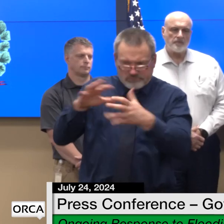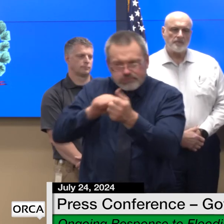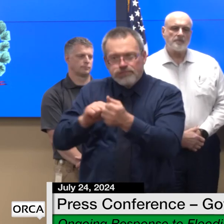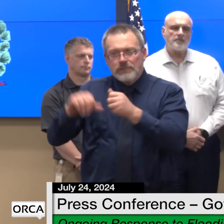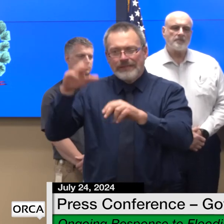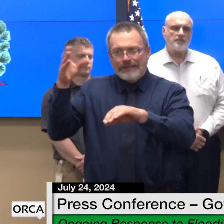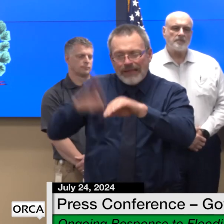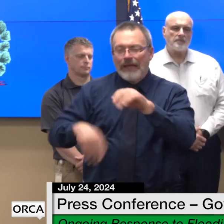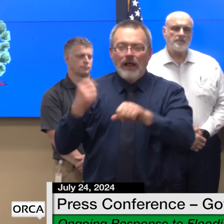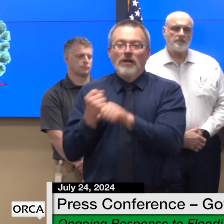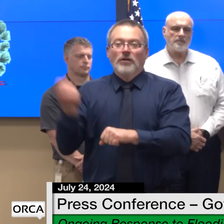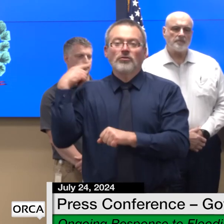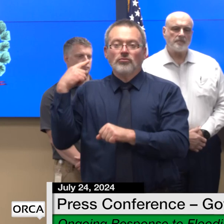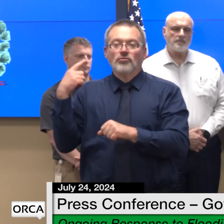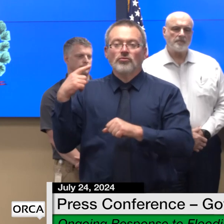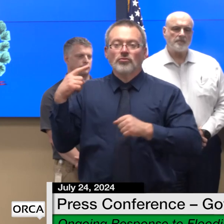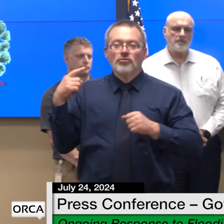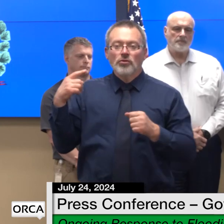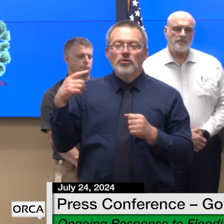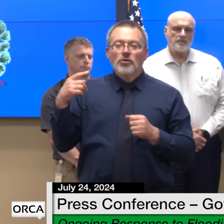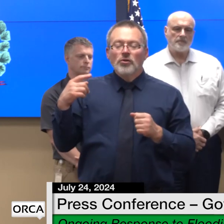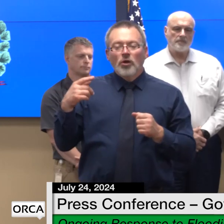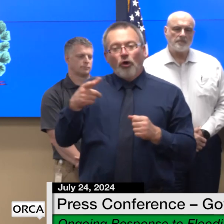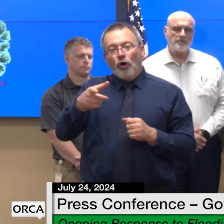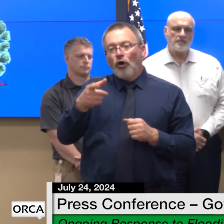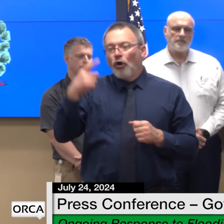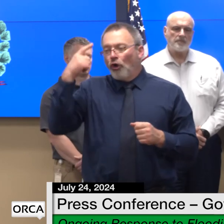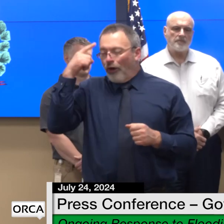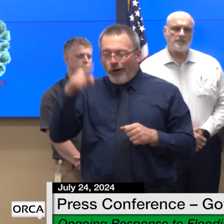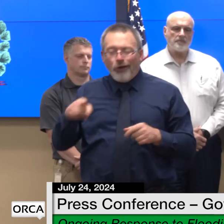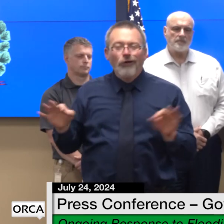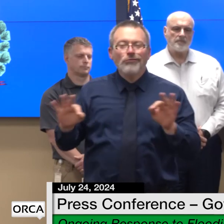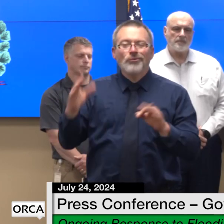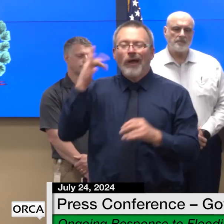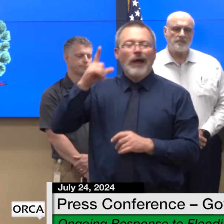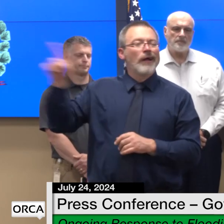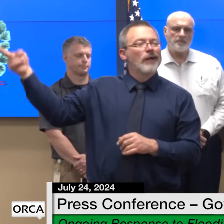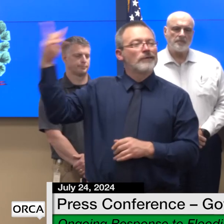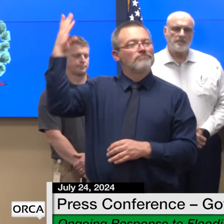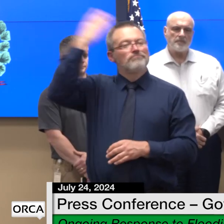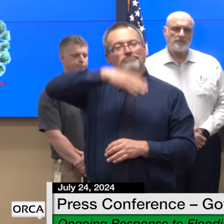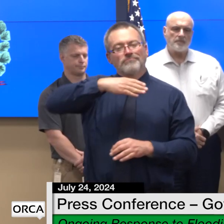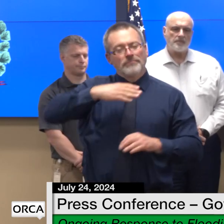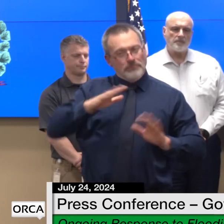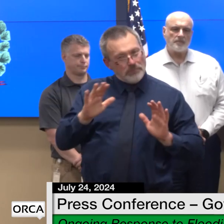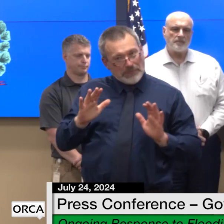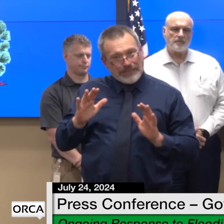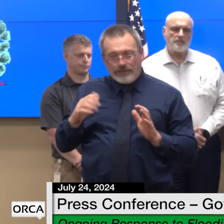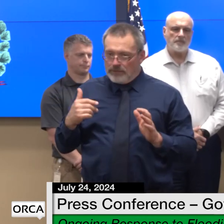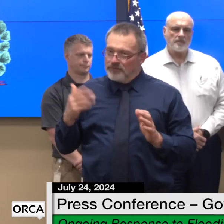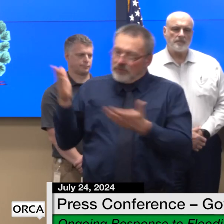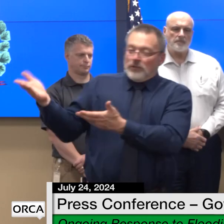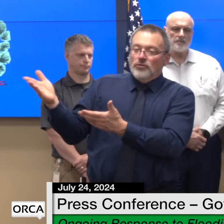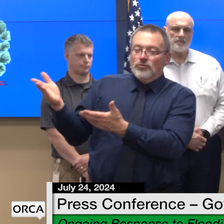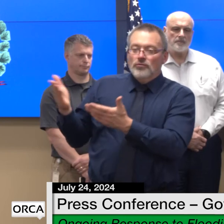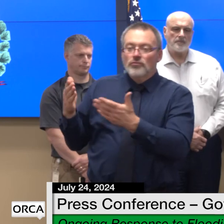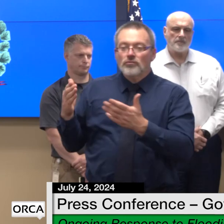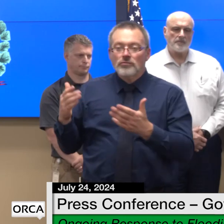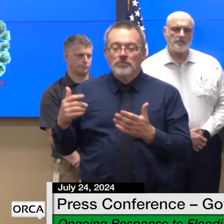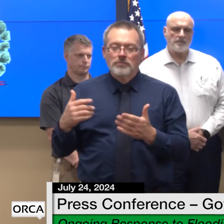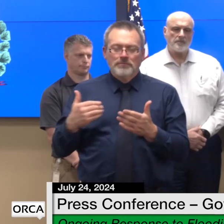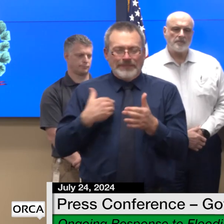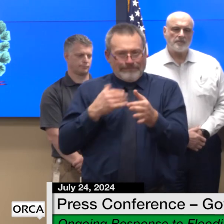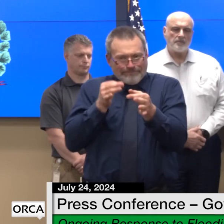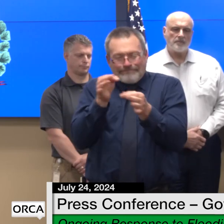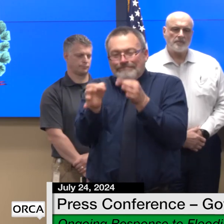feels less visible due to the remoteness of the affected areas. As I've shared in a prior press conference,